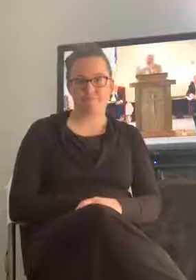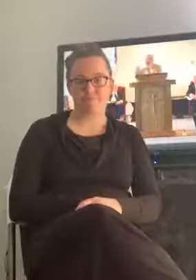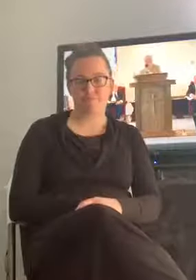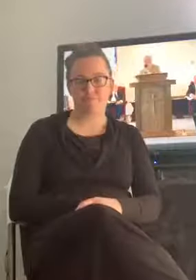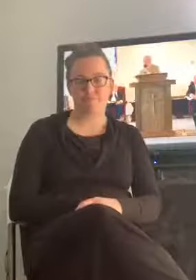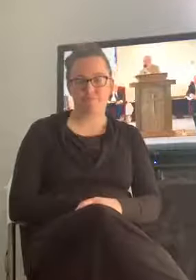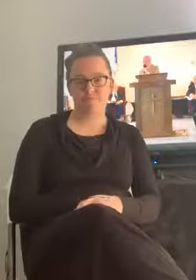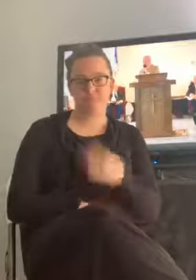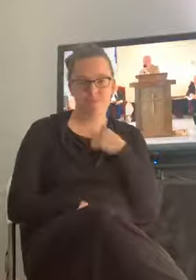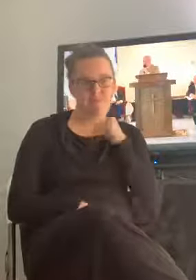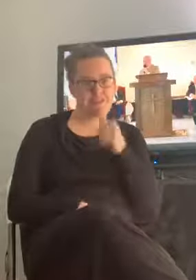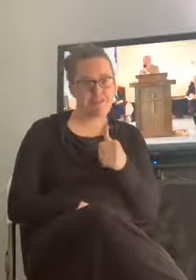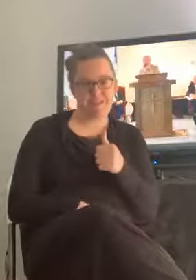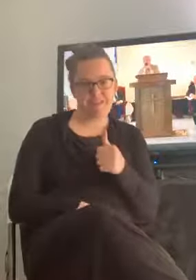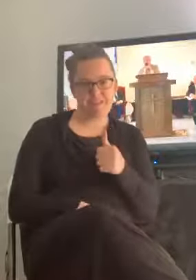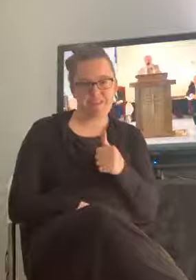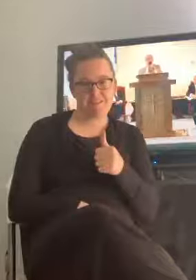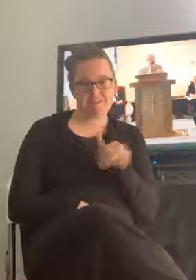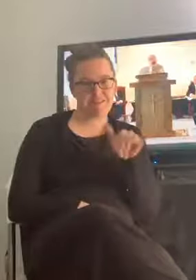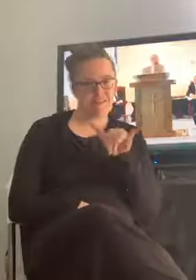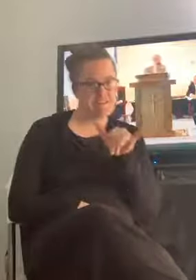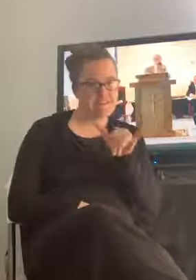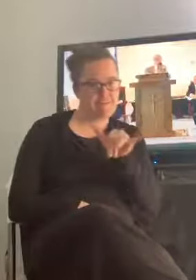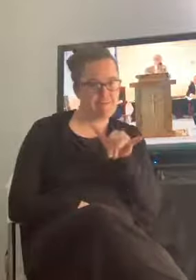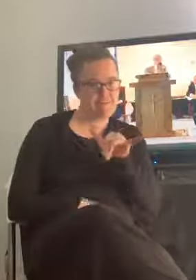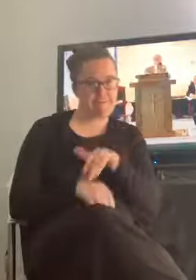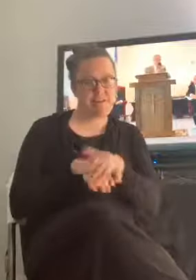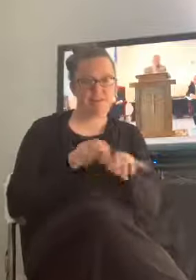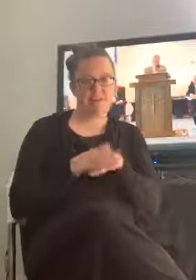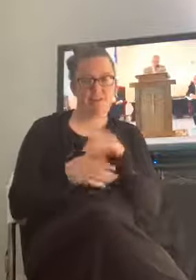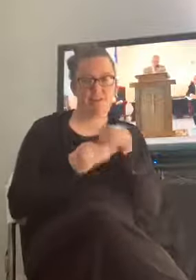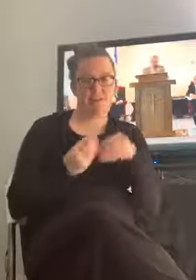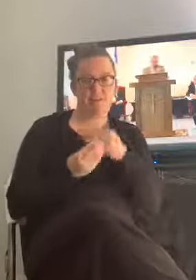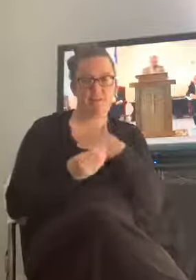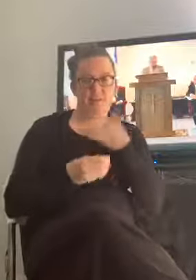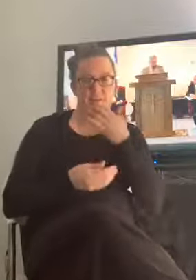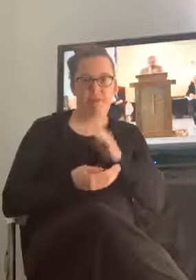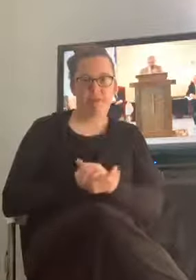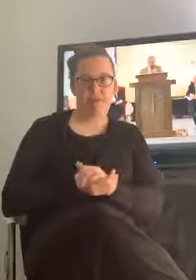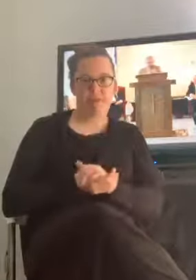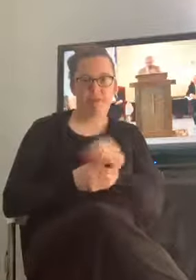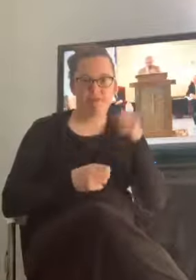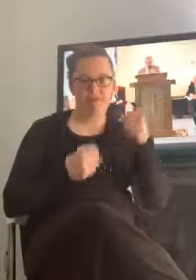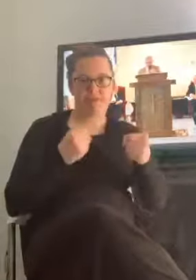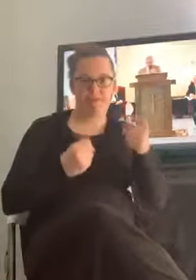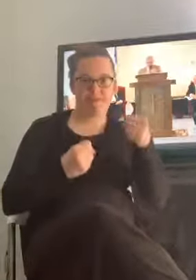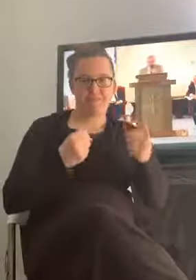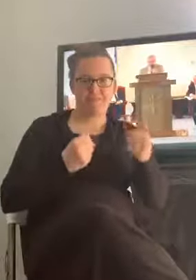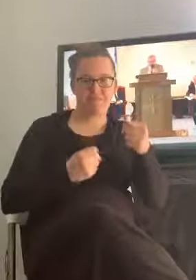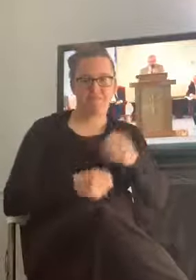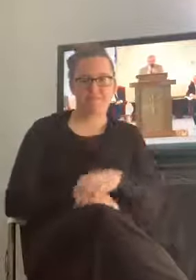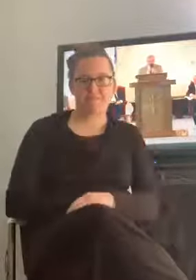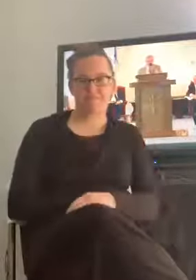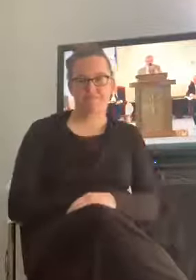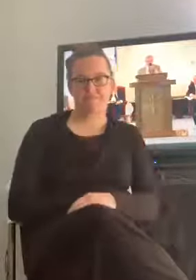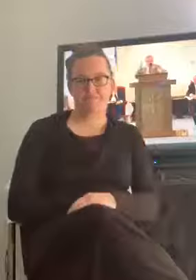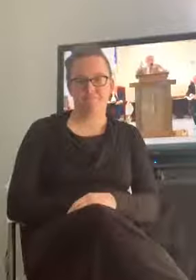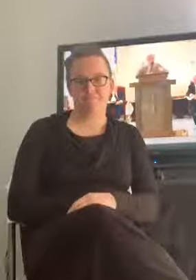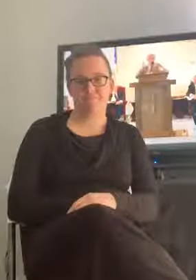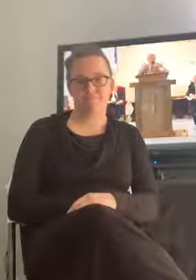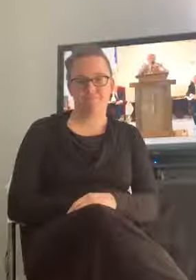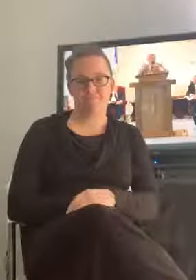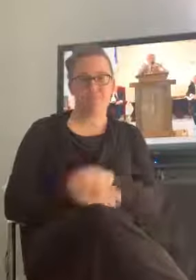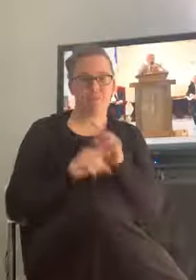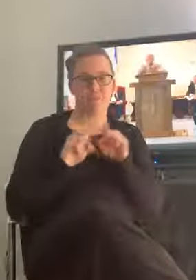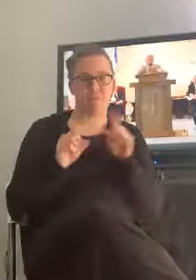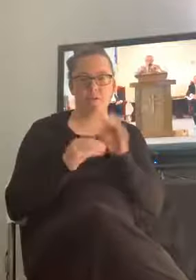not as comfortable. Yes, come on. When my wife's hands are on the wheel. Come on now. But